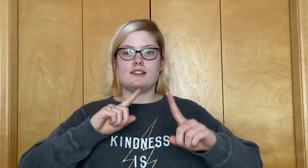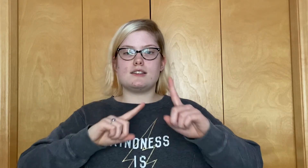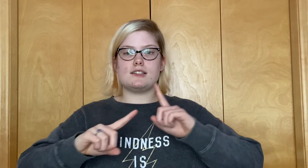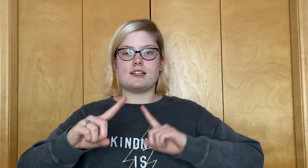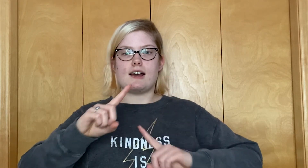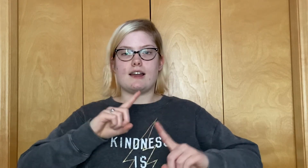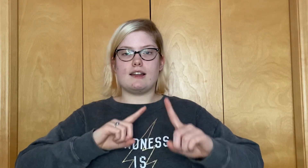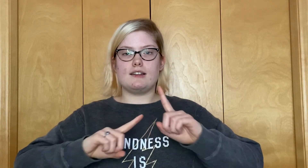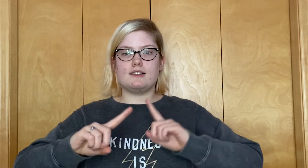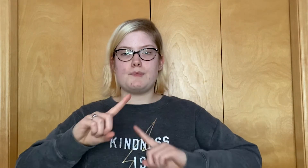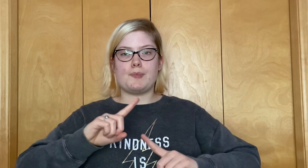sign